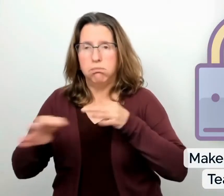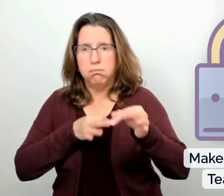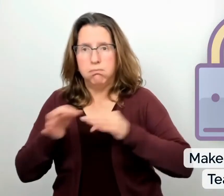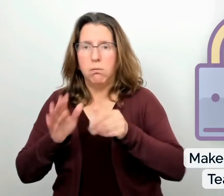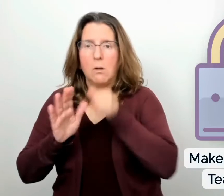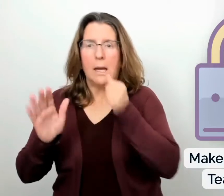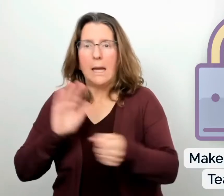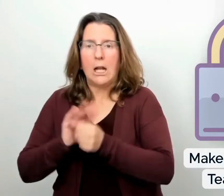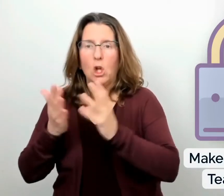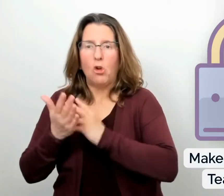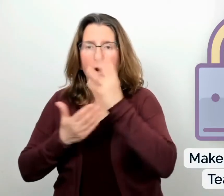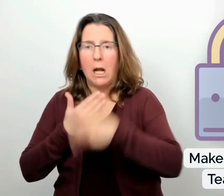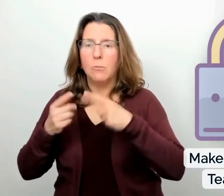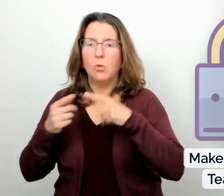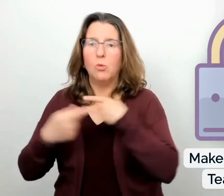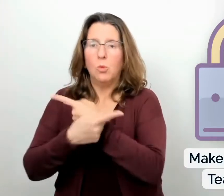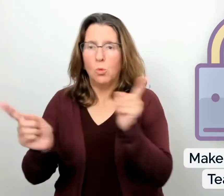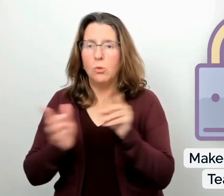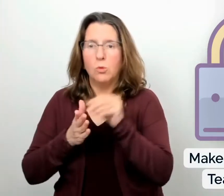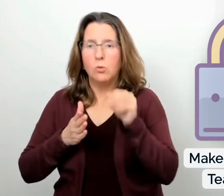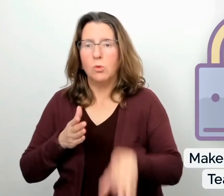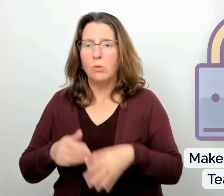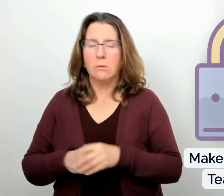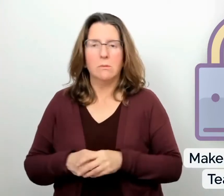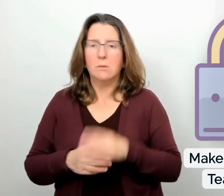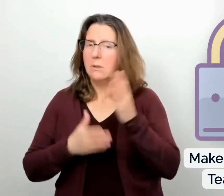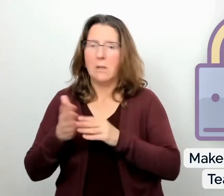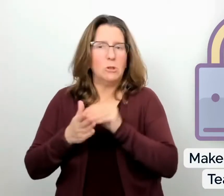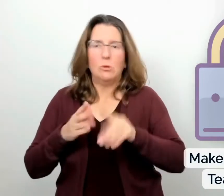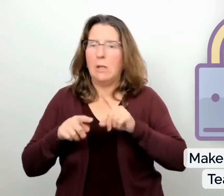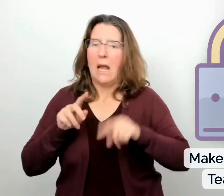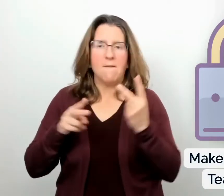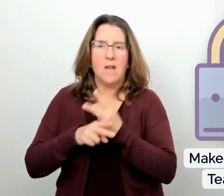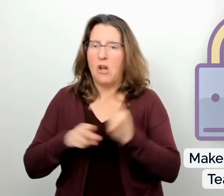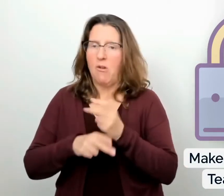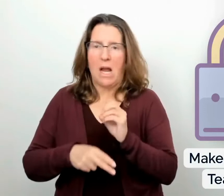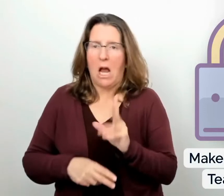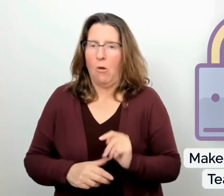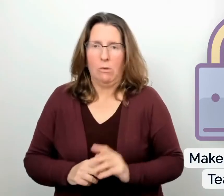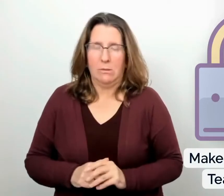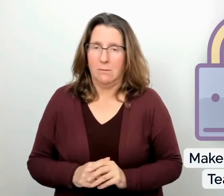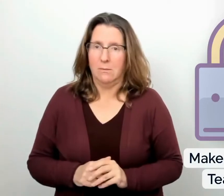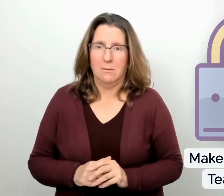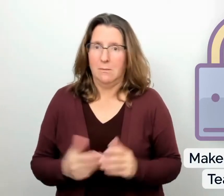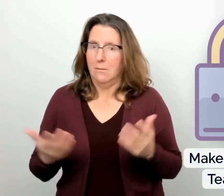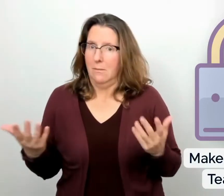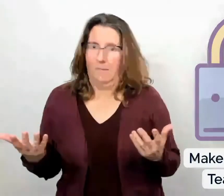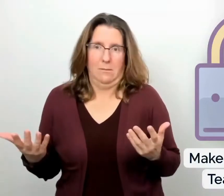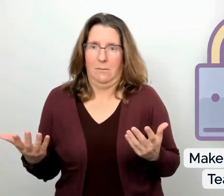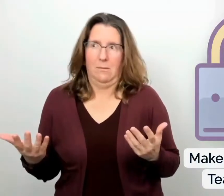How to minimize this barrier is to try to articulate your own hidden curriculum to them. In your